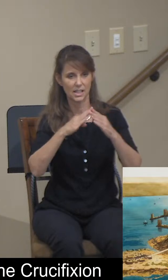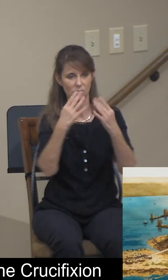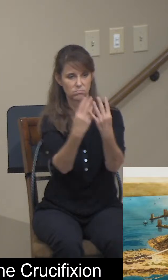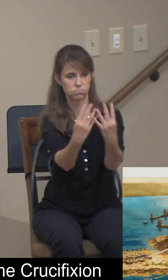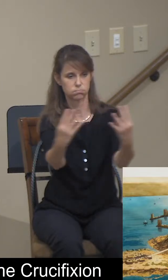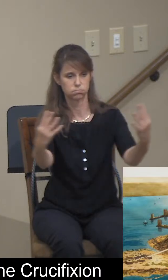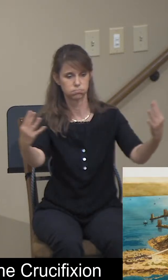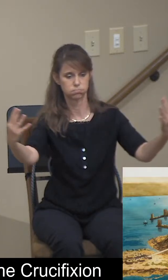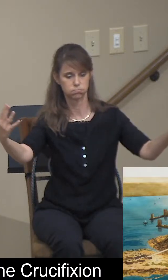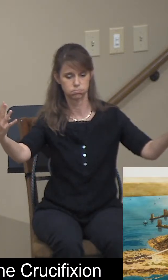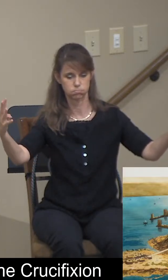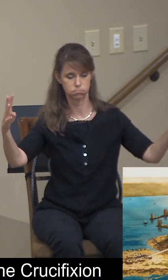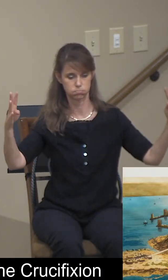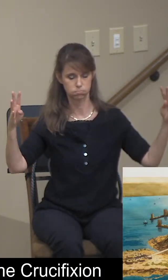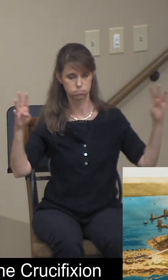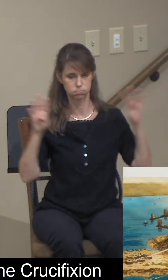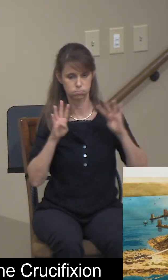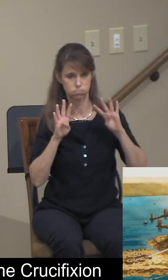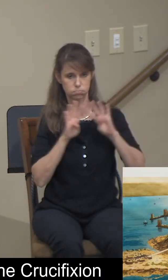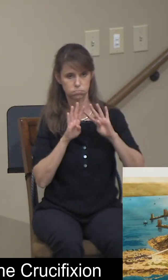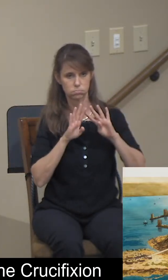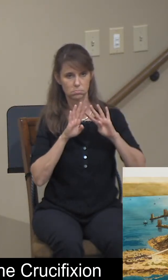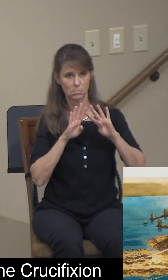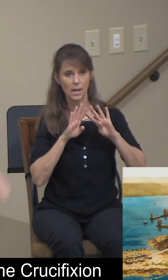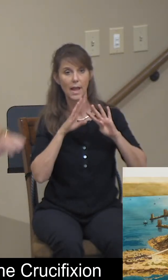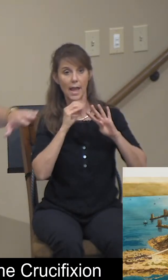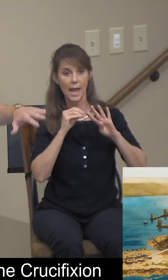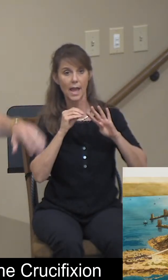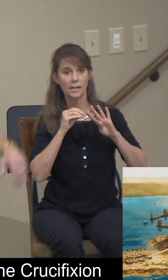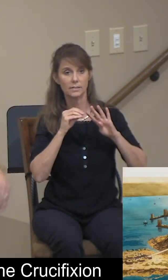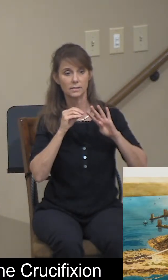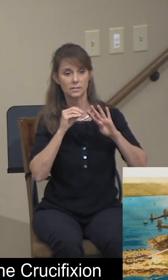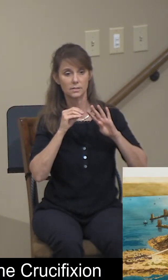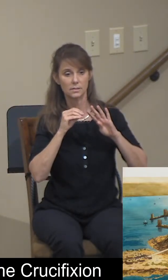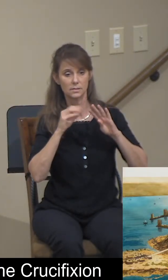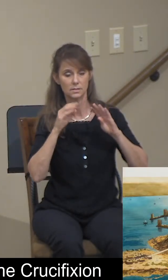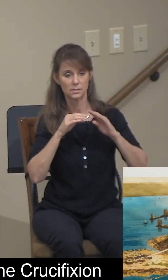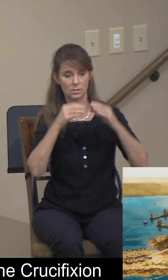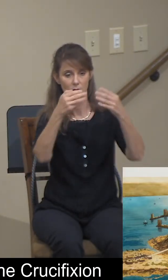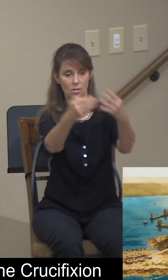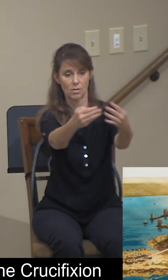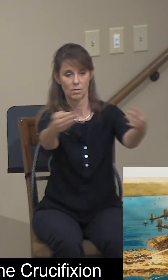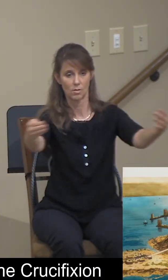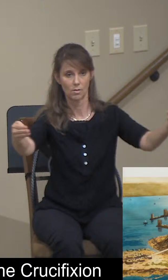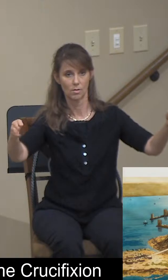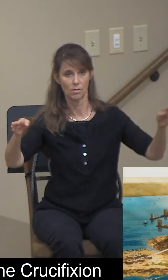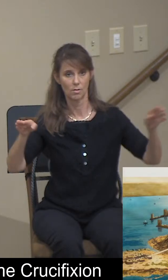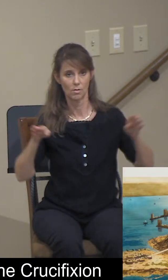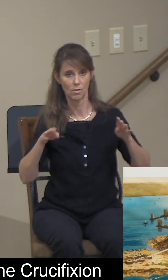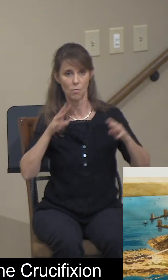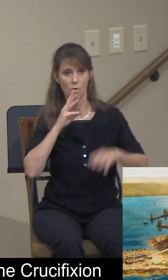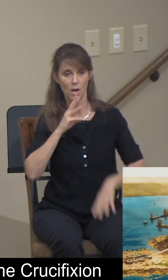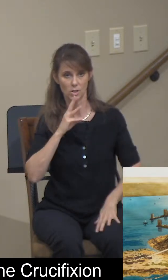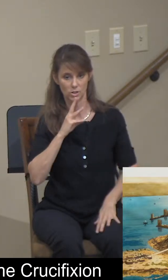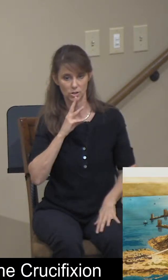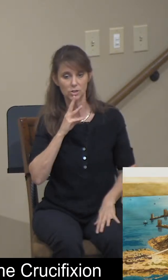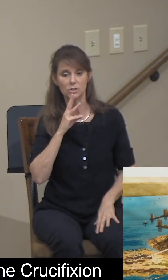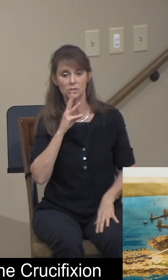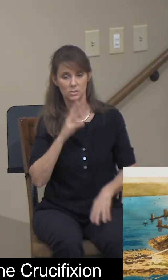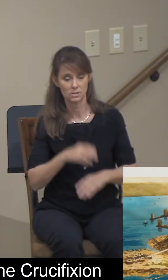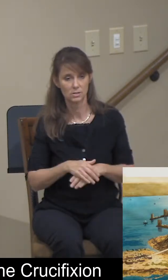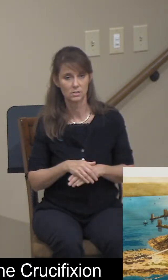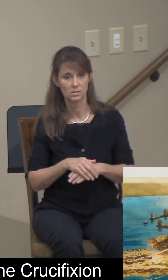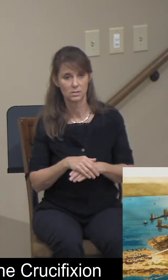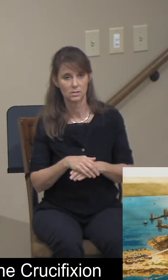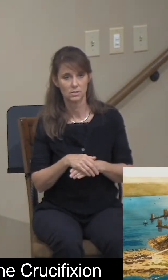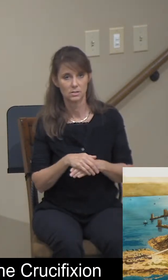main part of the city surrounded by water and tall walls. There's an older part of the city that's further inland, not heavily defended, but the heavily